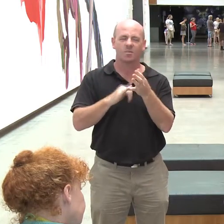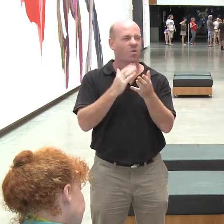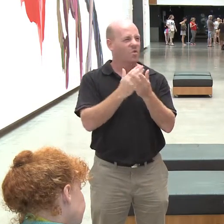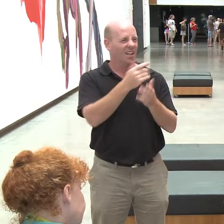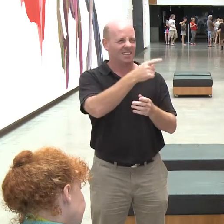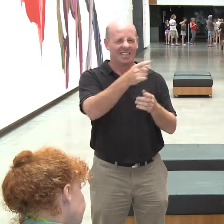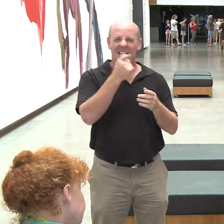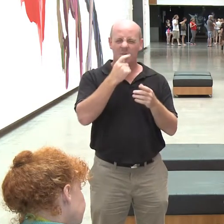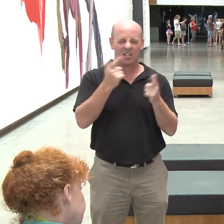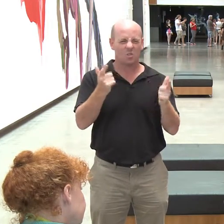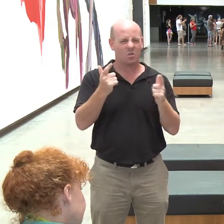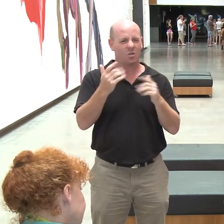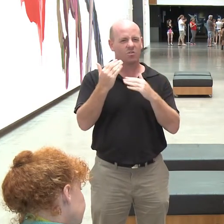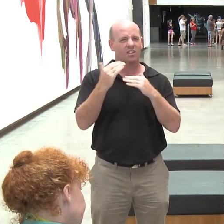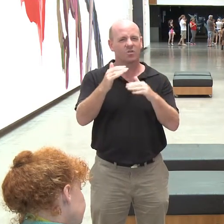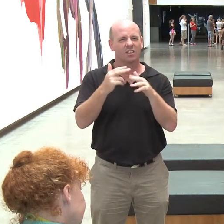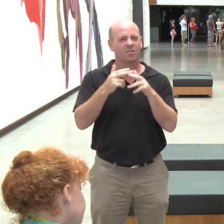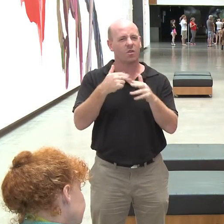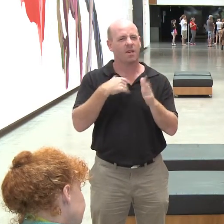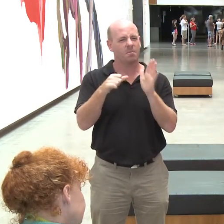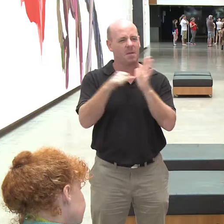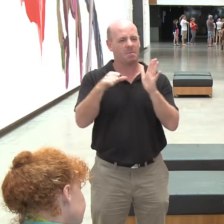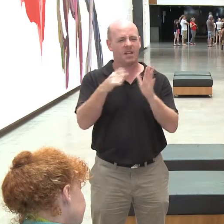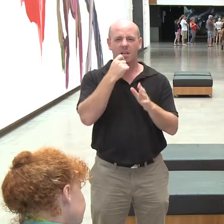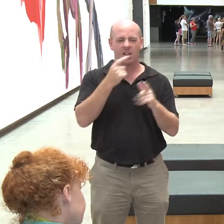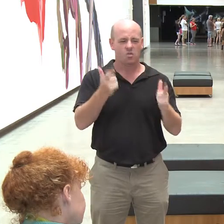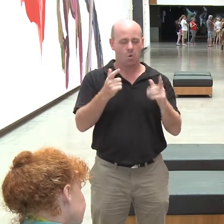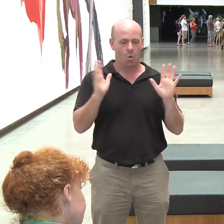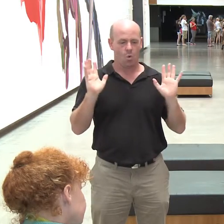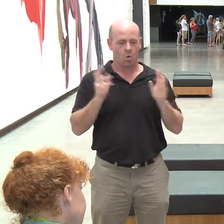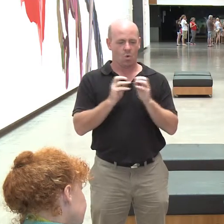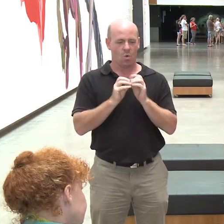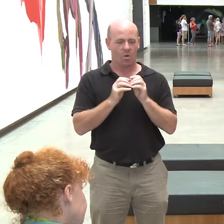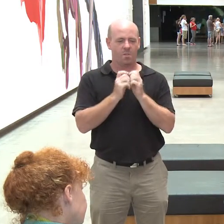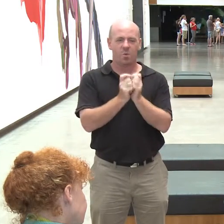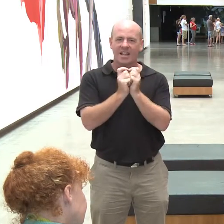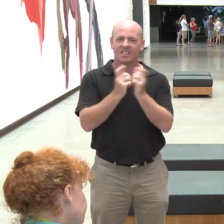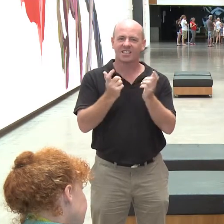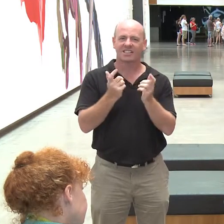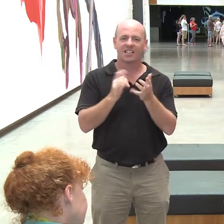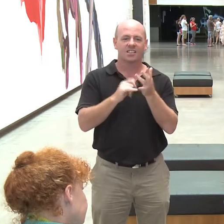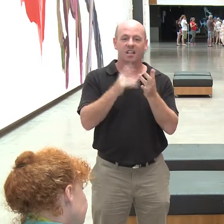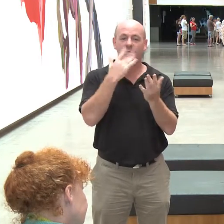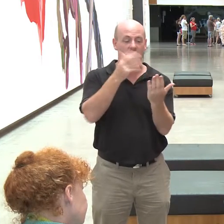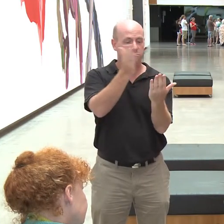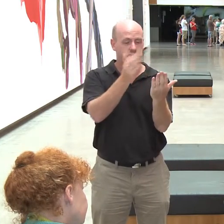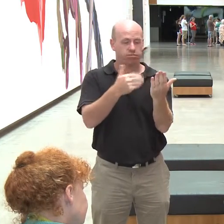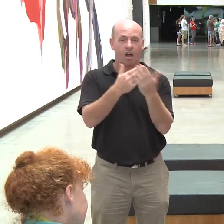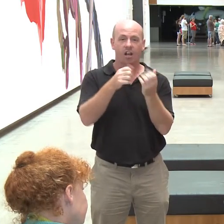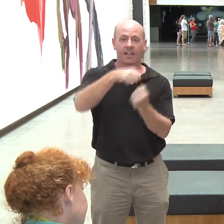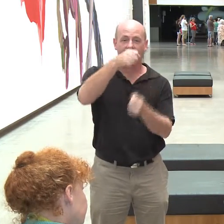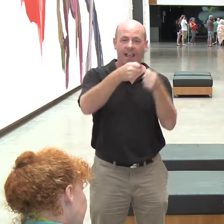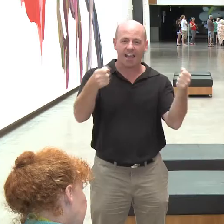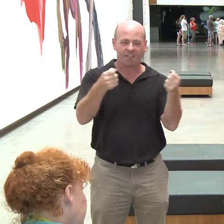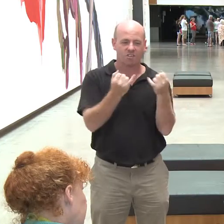a bit too restricted for me in that, and something a bit too precious, which means that the idea of making mistakes becomes